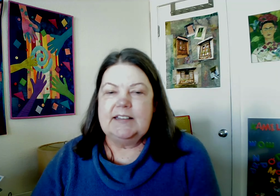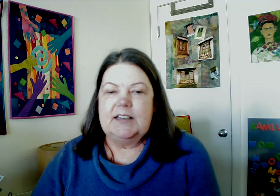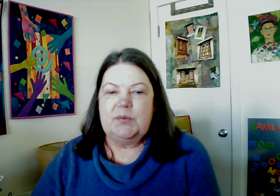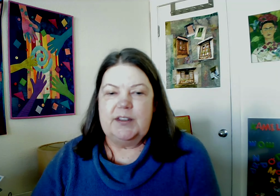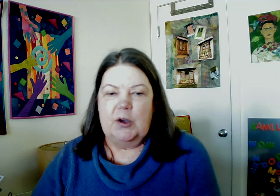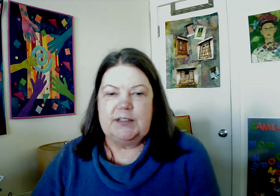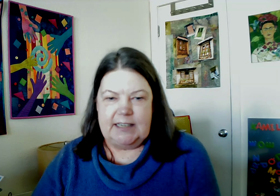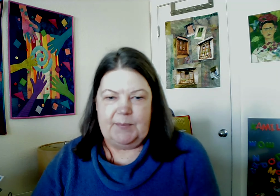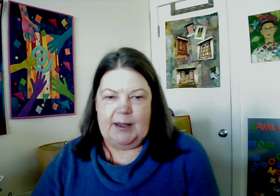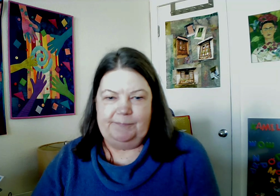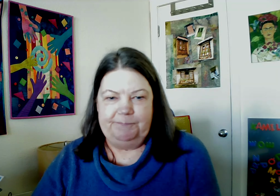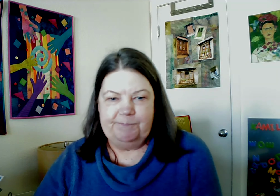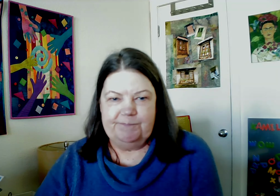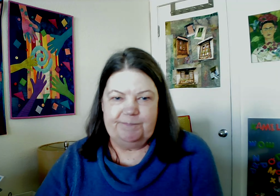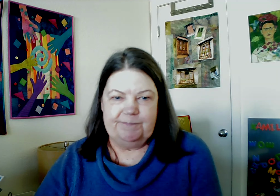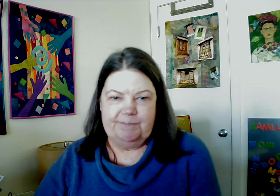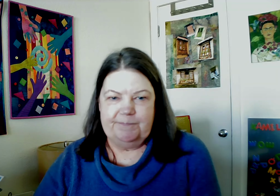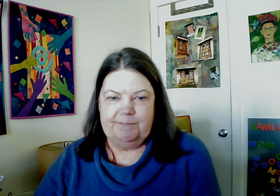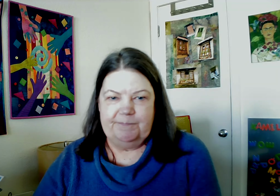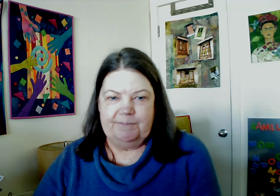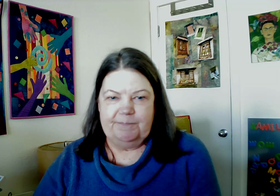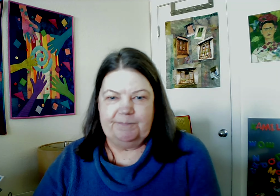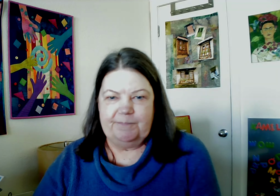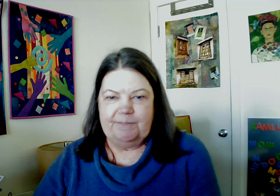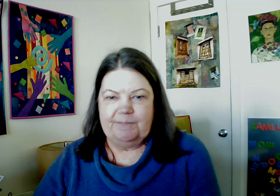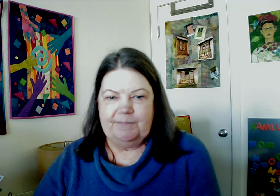Equitable access with no stigma.